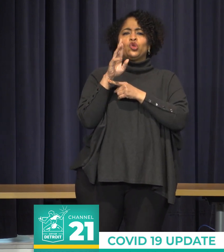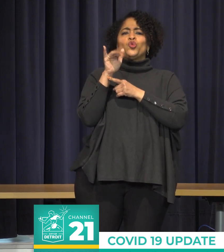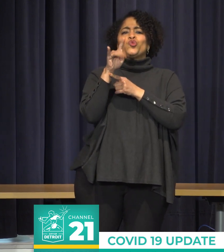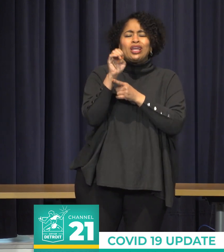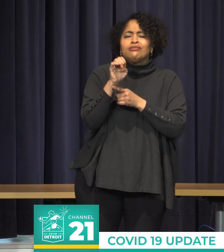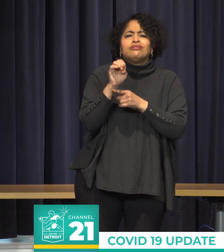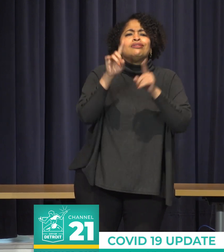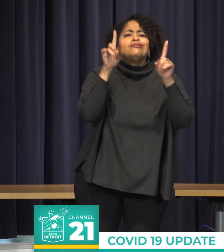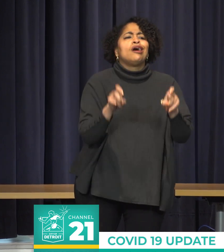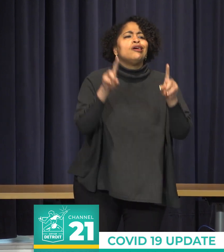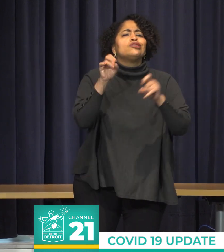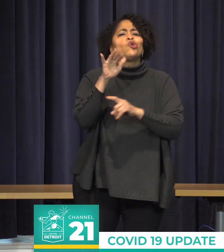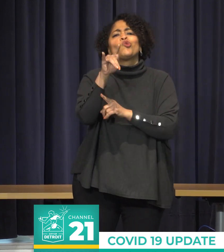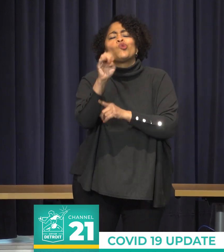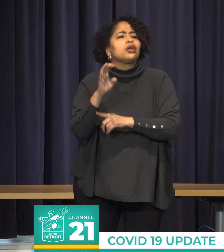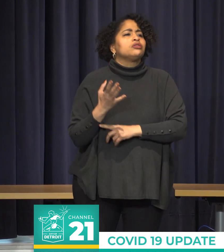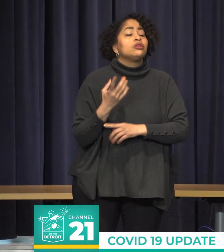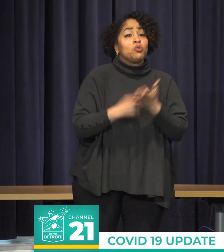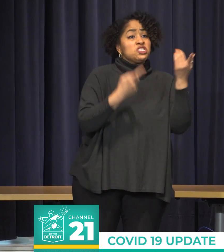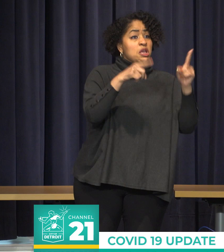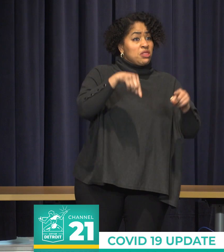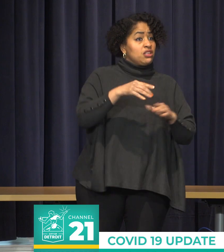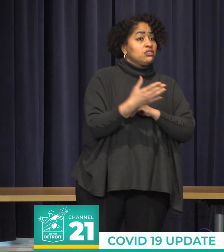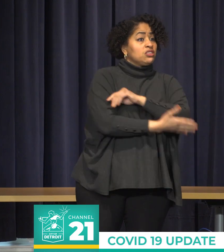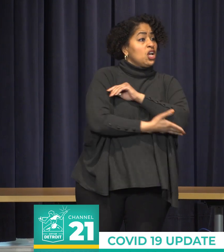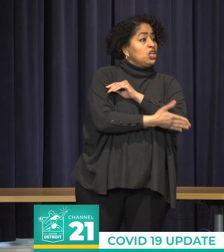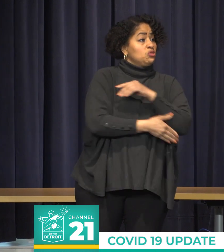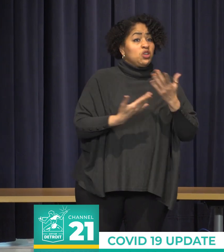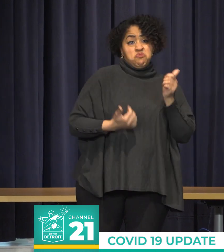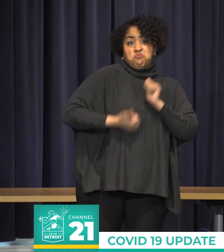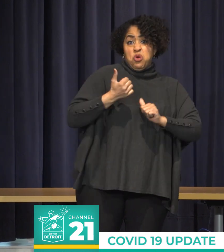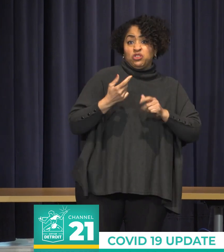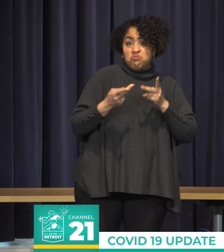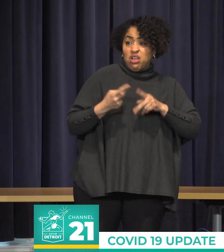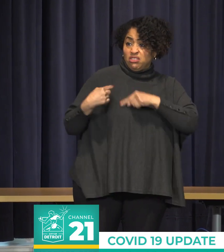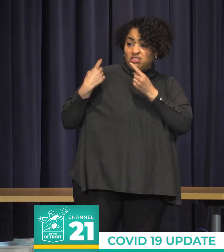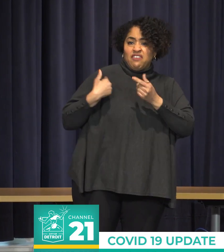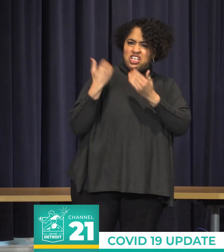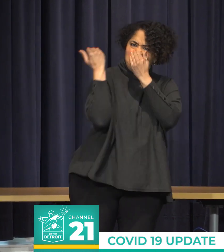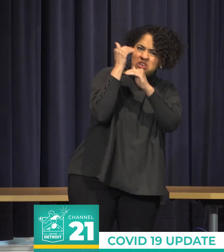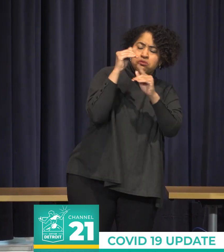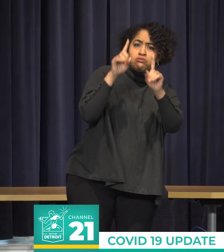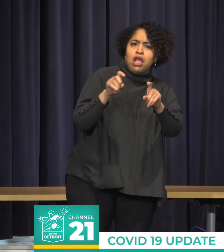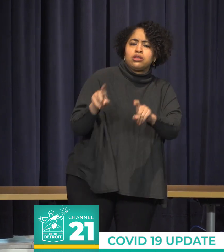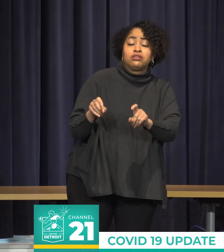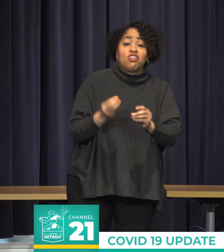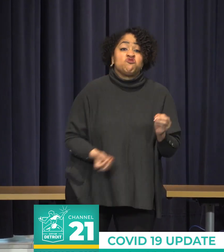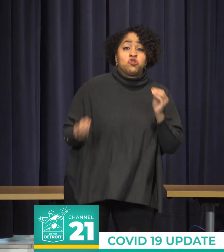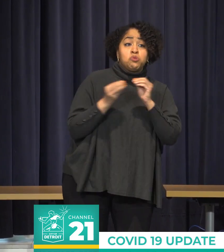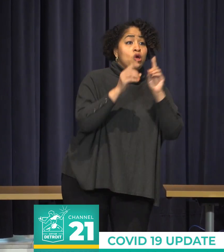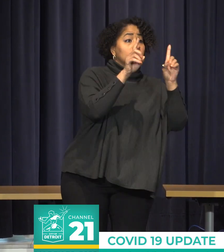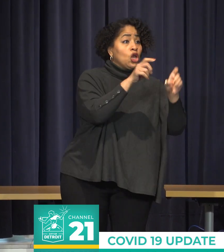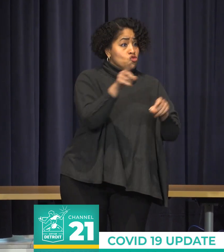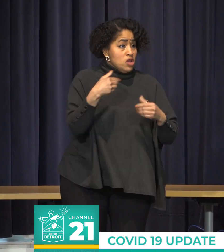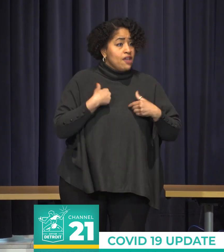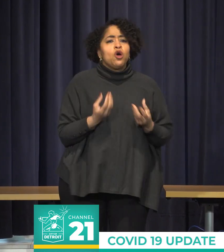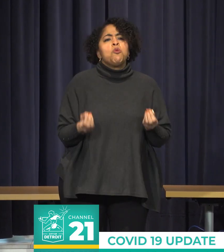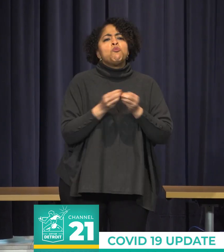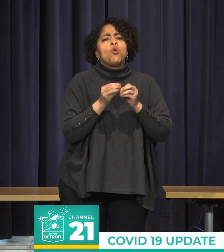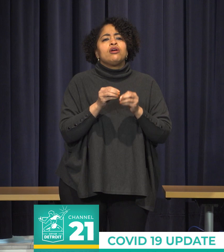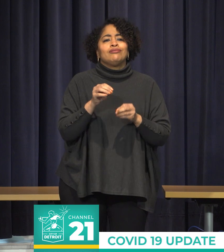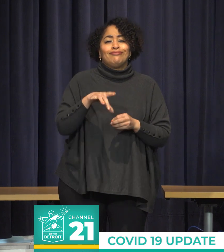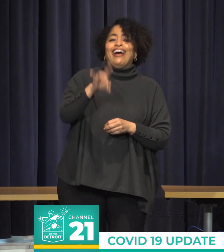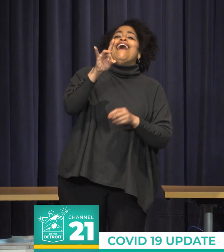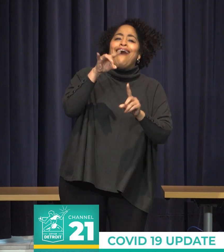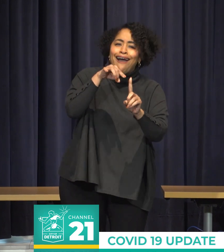rate. What is happening in this country is most places have very limited testing. The more testing you have, the more infections you